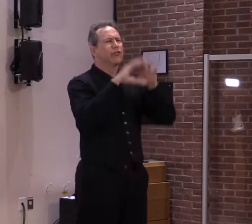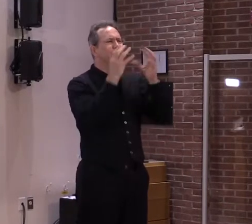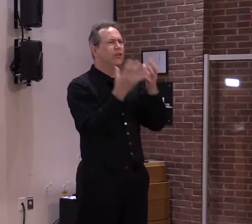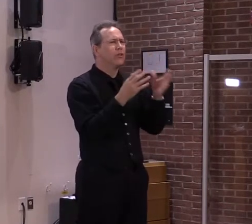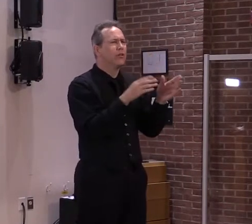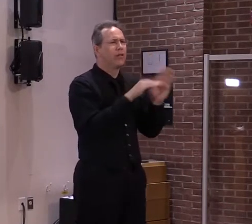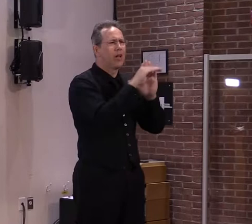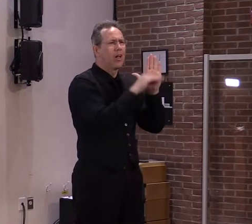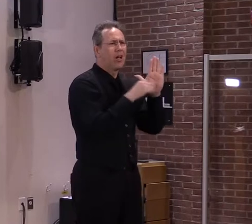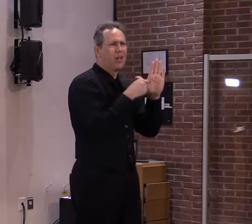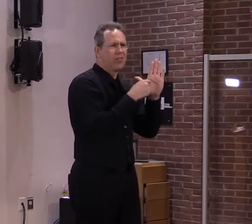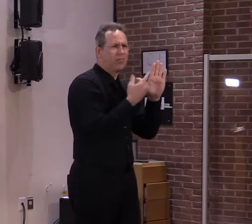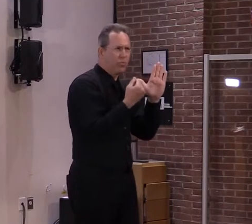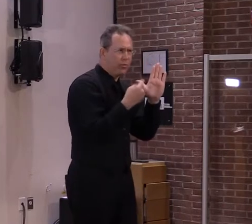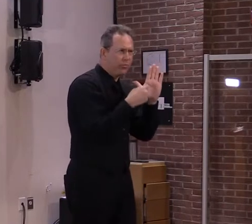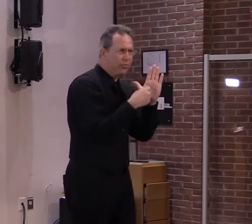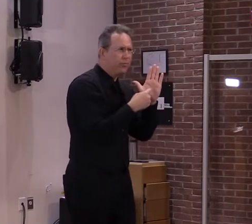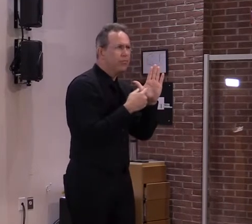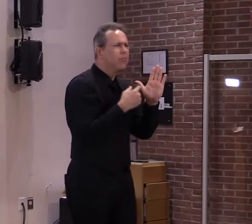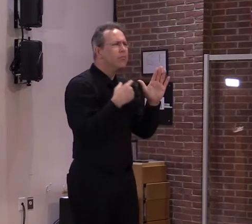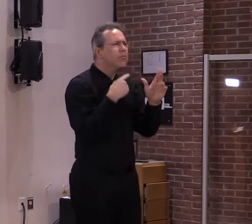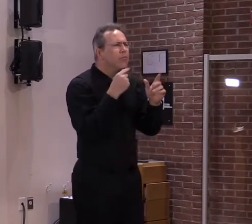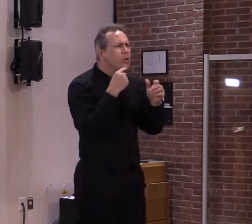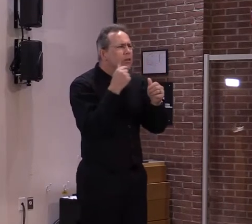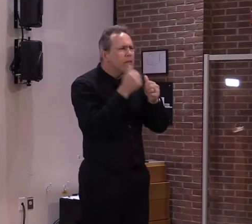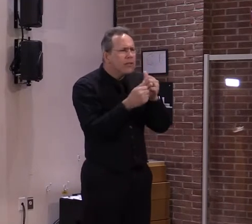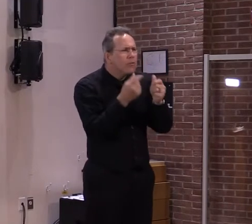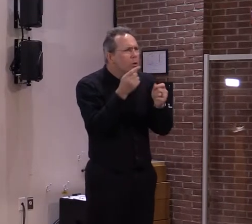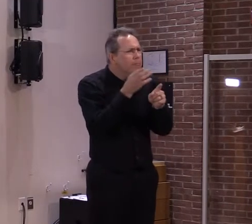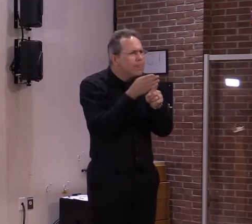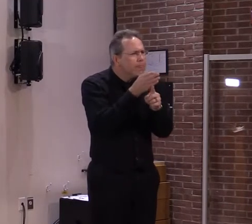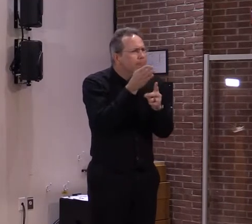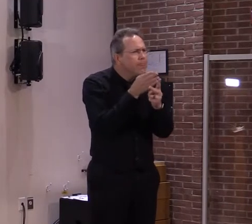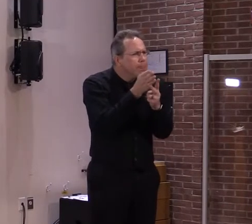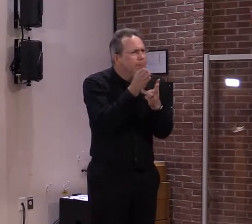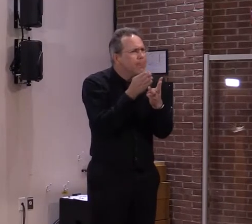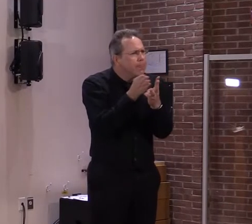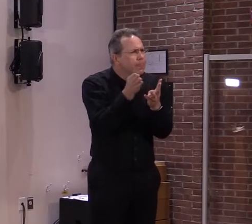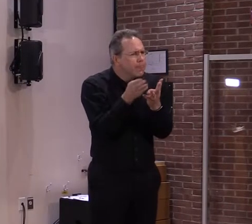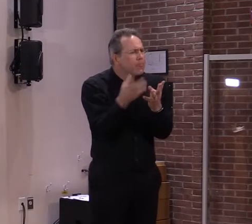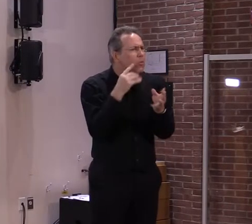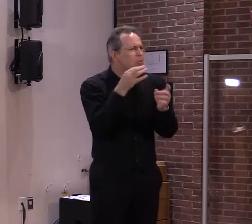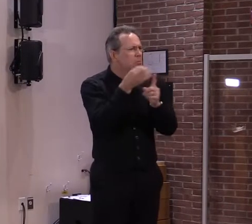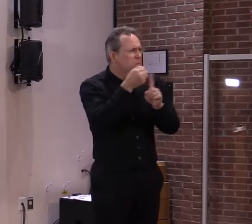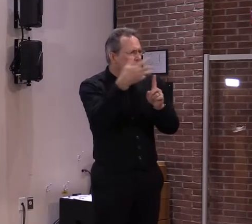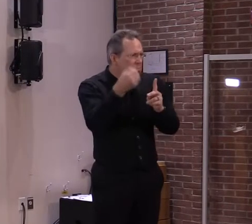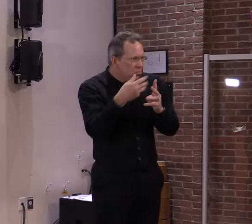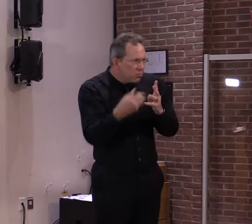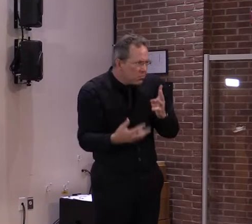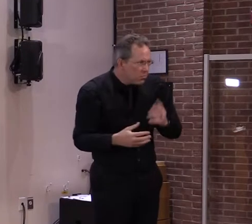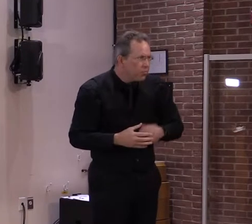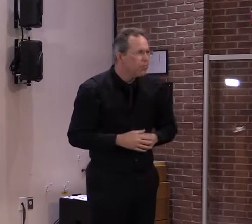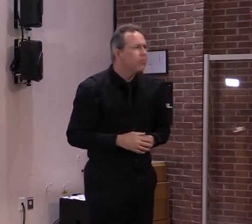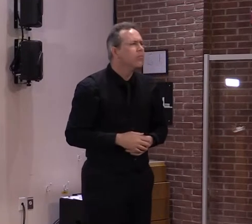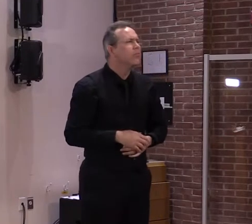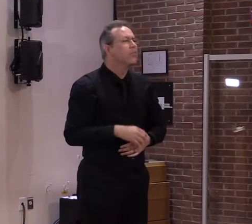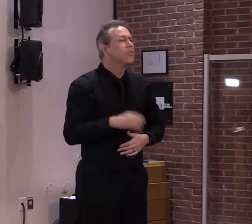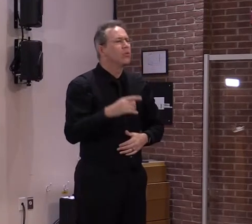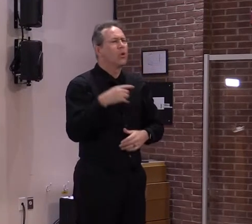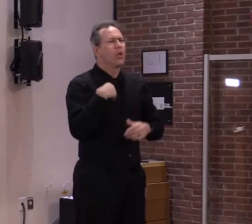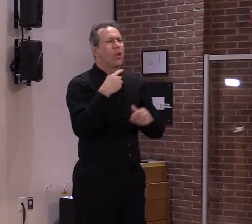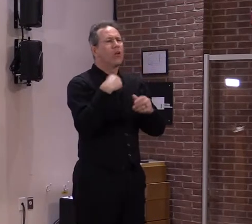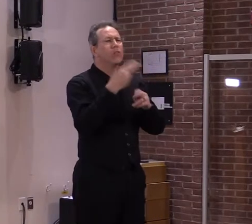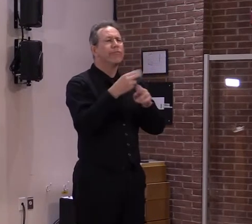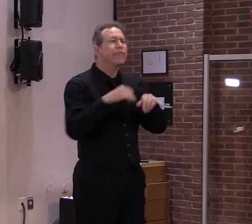sector-specific mitigation measures and instead focuses on five main tenets all business owners, employees, and